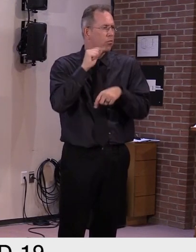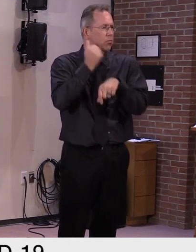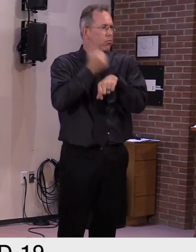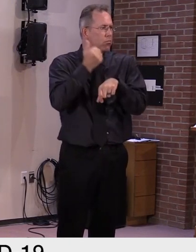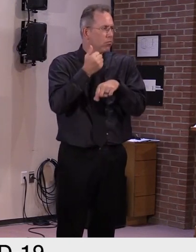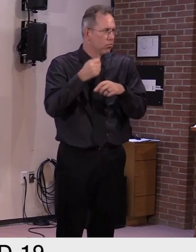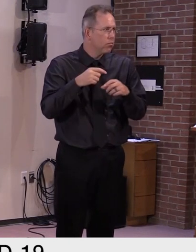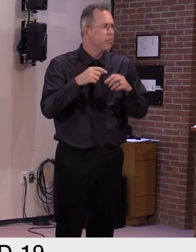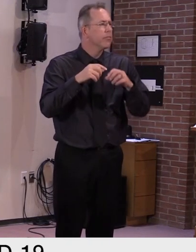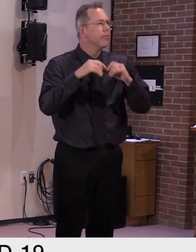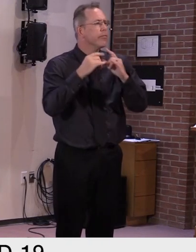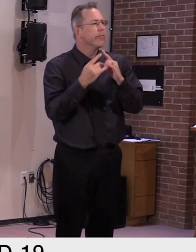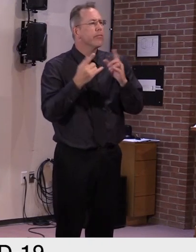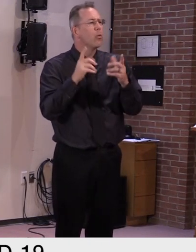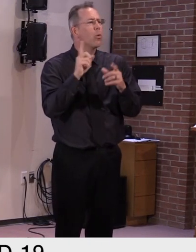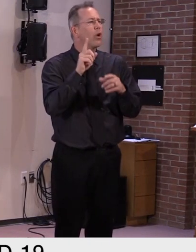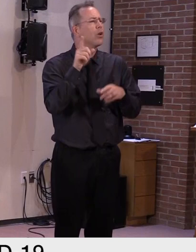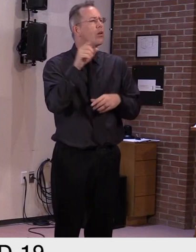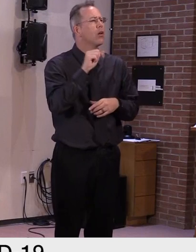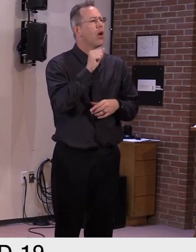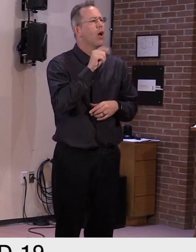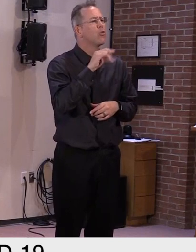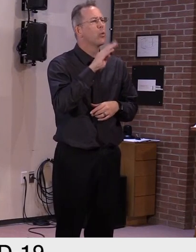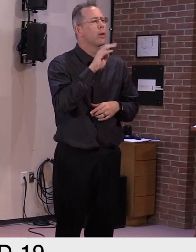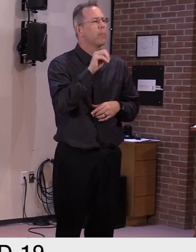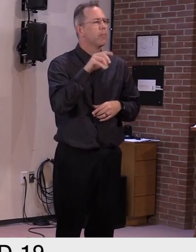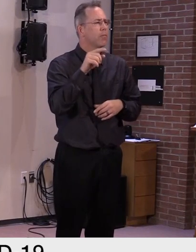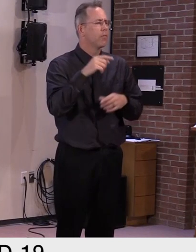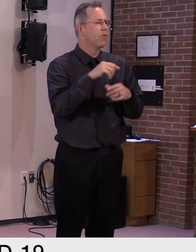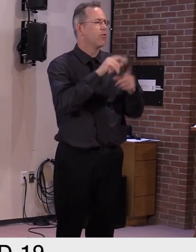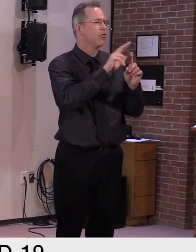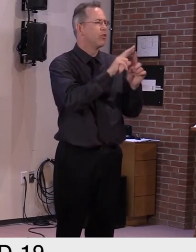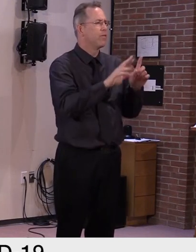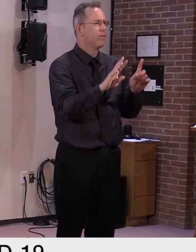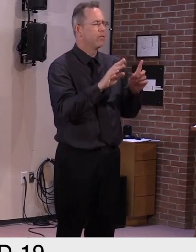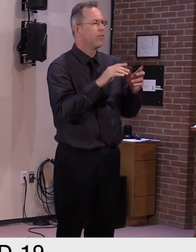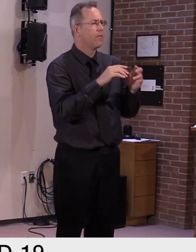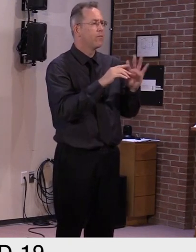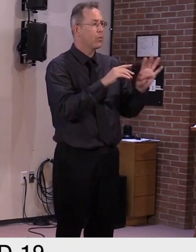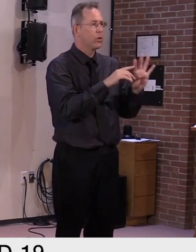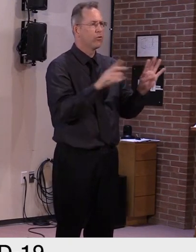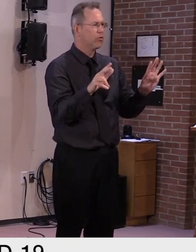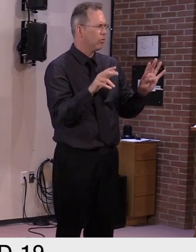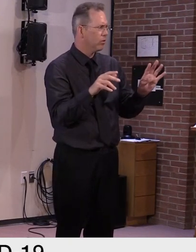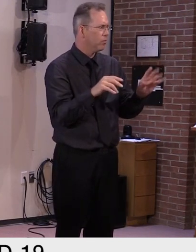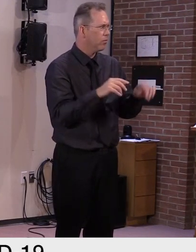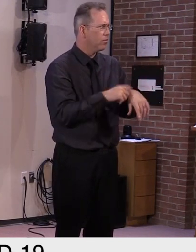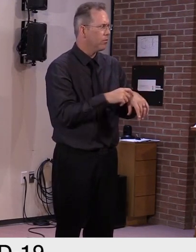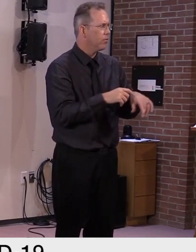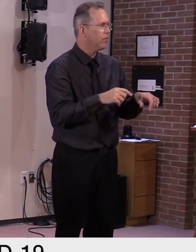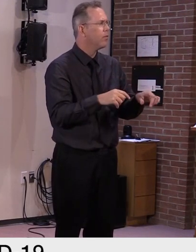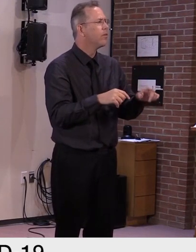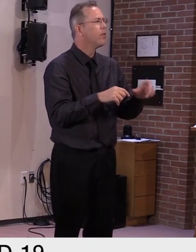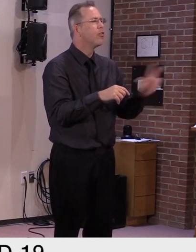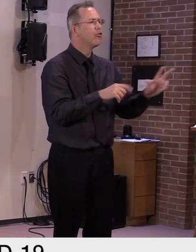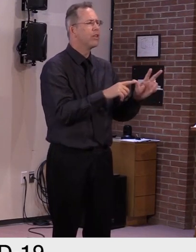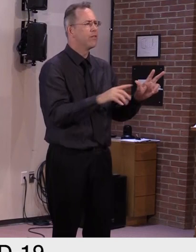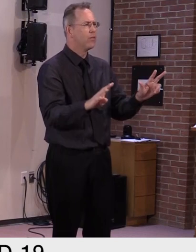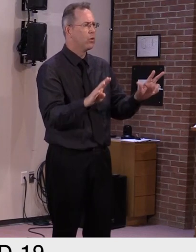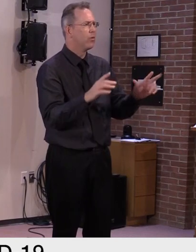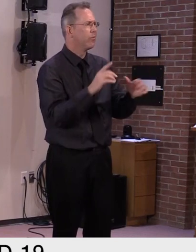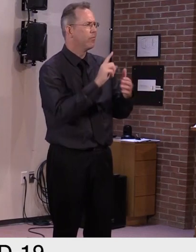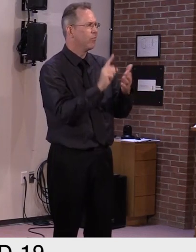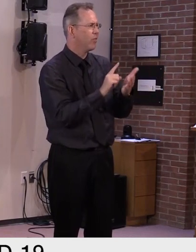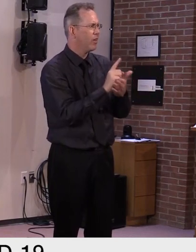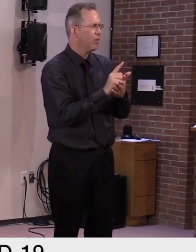to 3 p.m. And Central Vermont Medical Center will conduct special testing clinics this Tuesday through